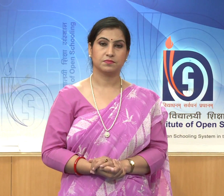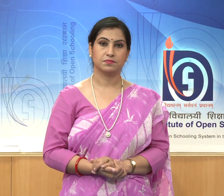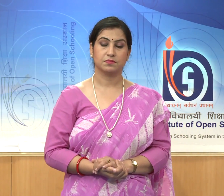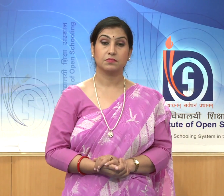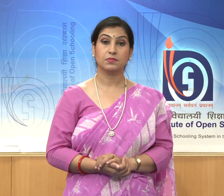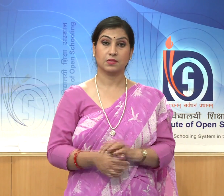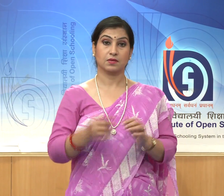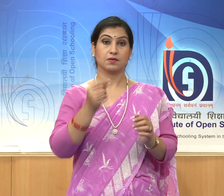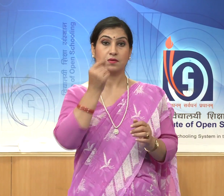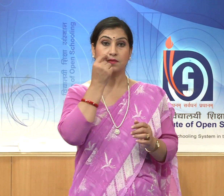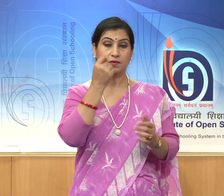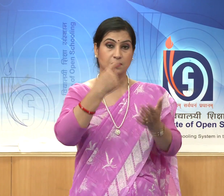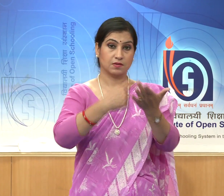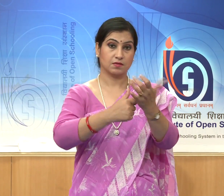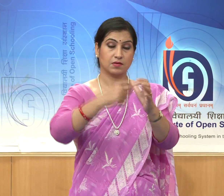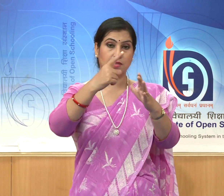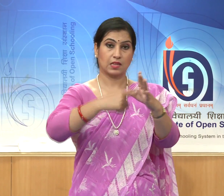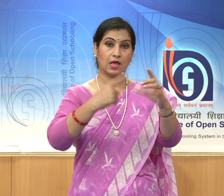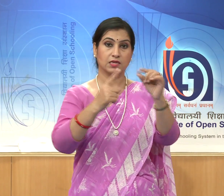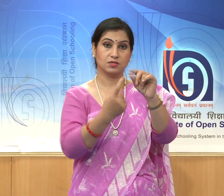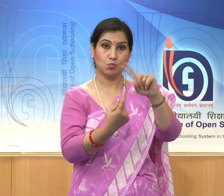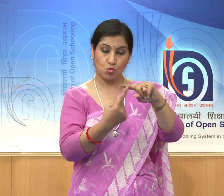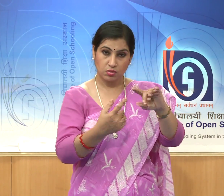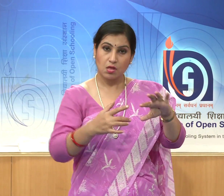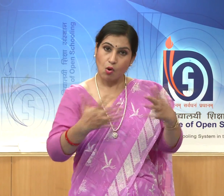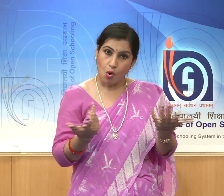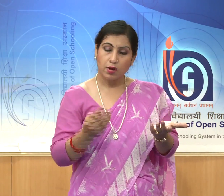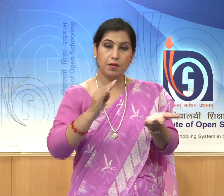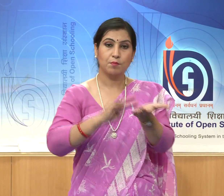The Rajput and Mughal paintings